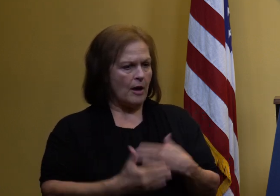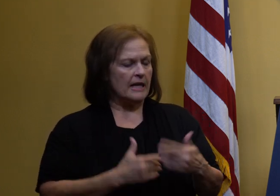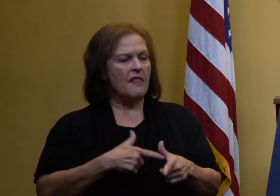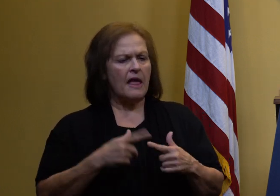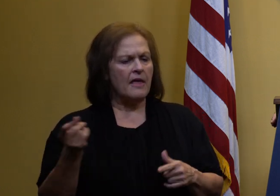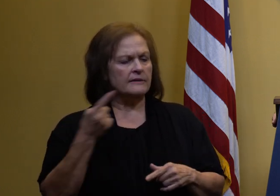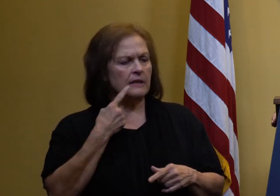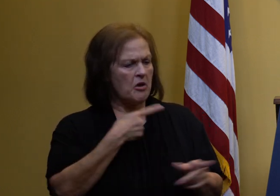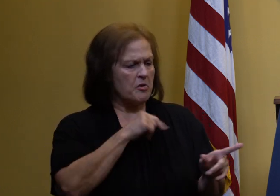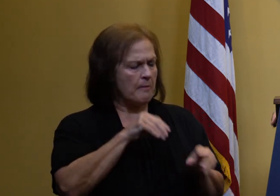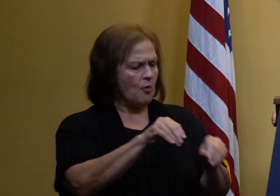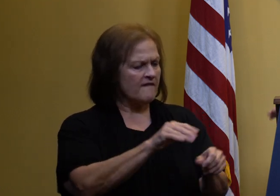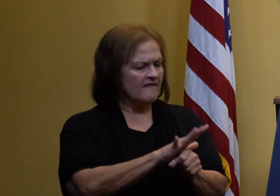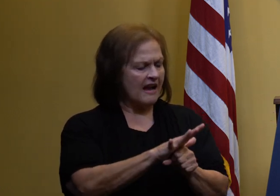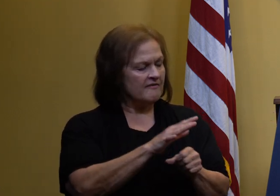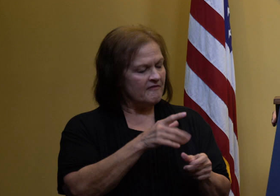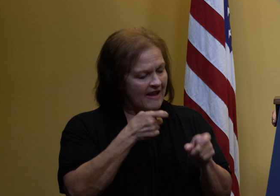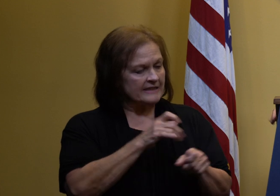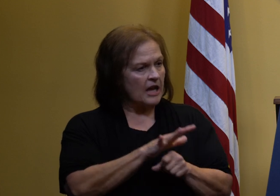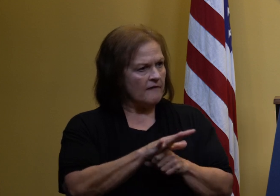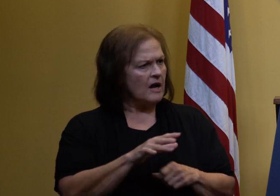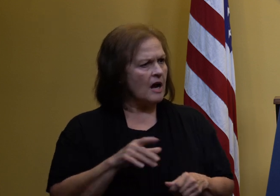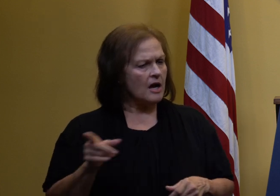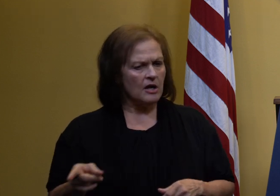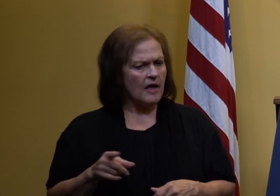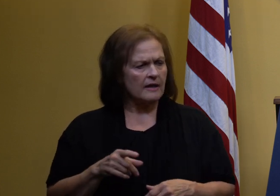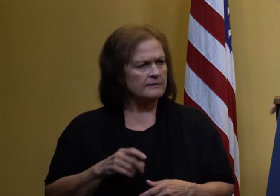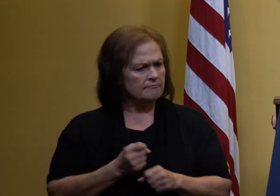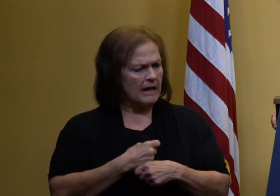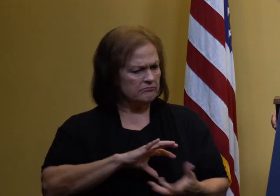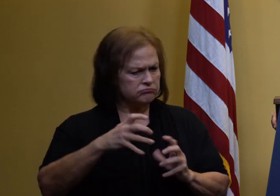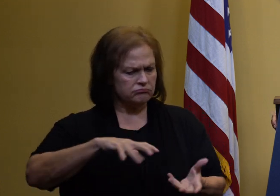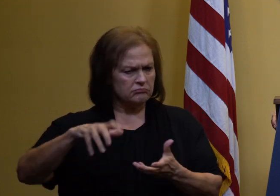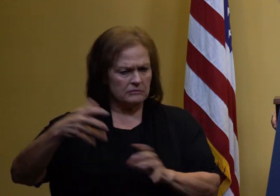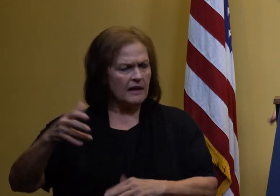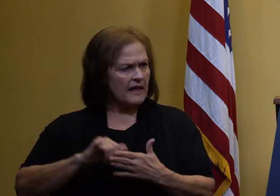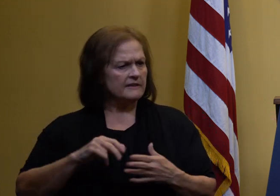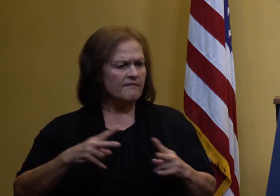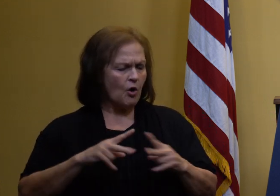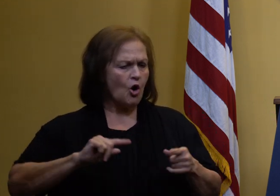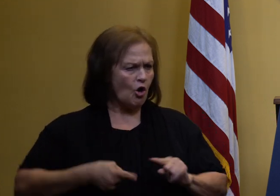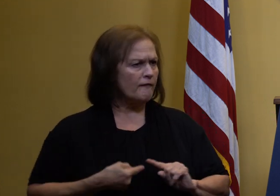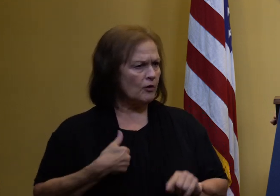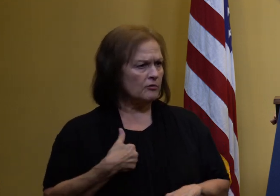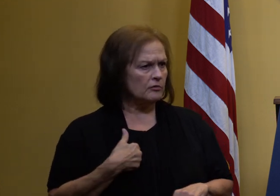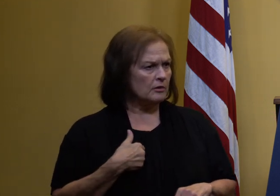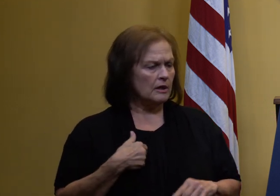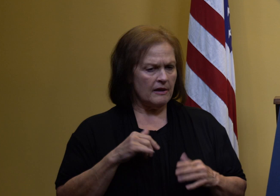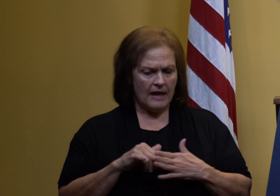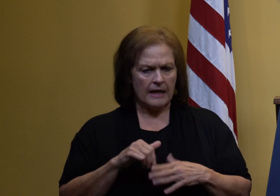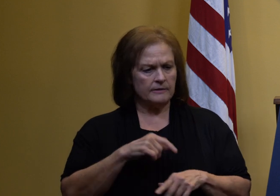we're not moving fast enough. It's a tactic, it's a distraction, it's hurtful, it's harmful. And it's to a law